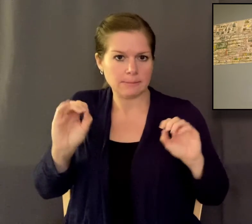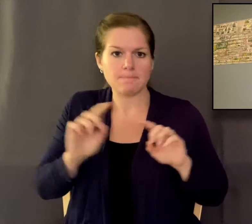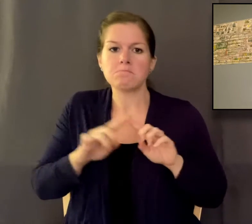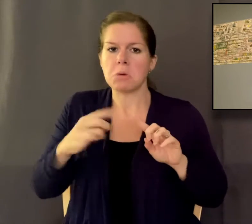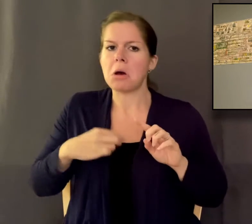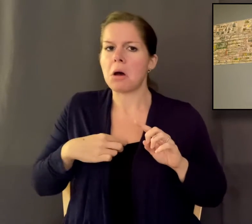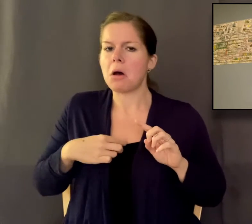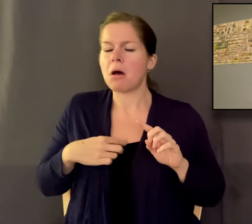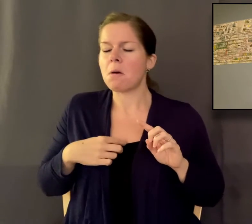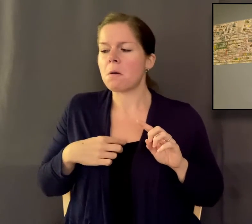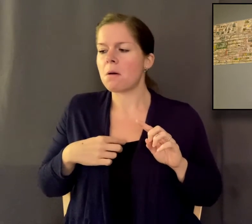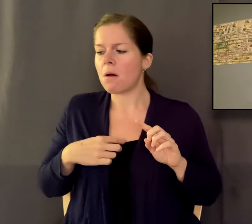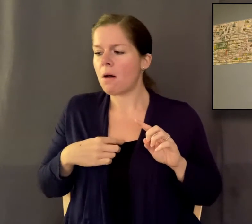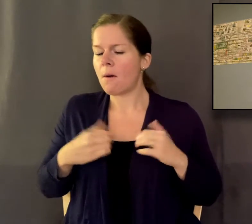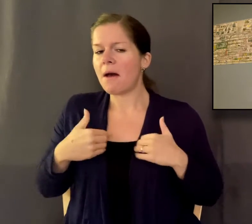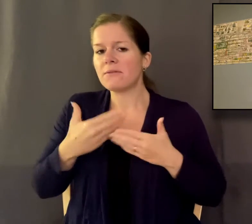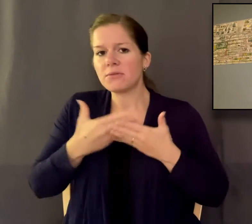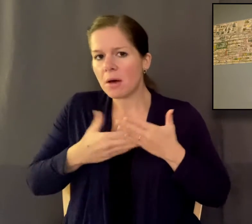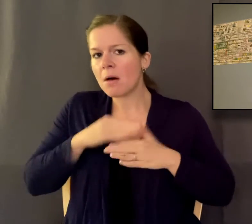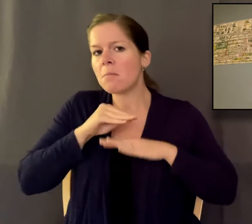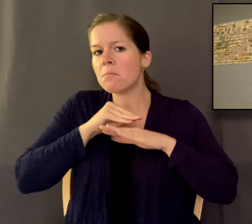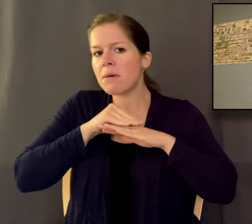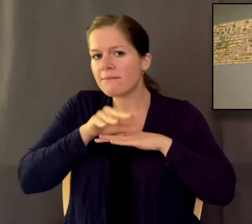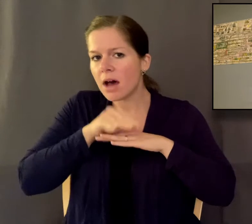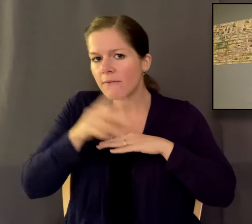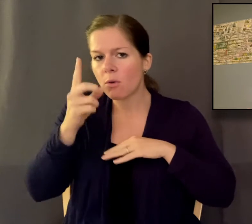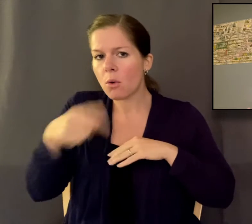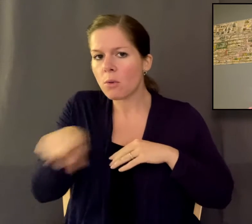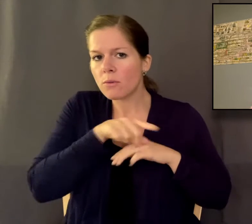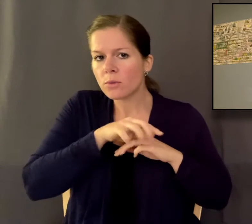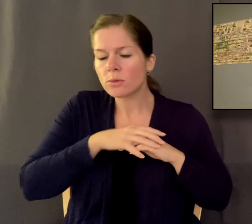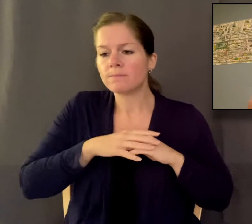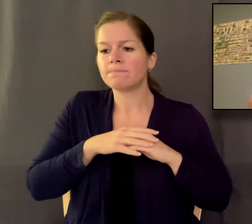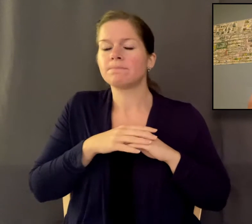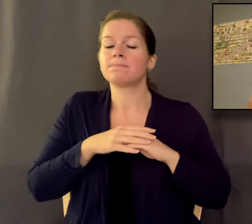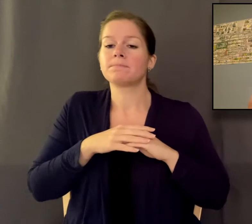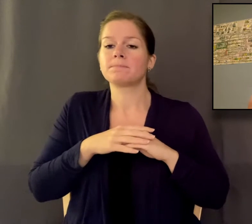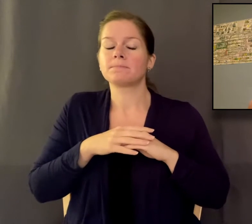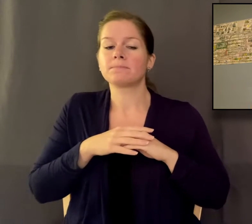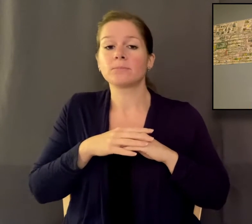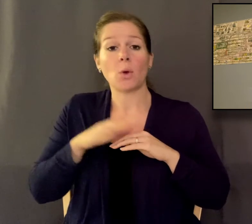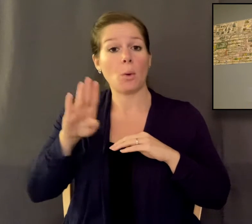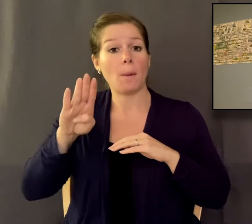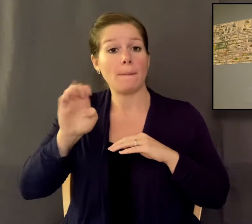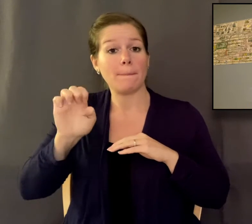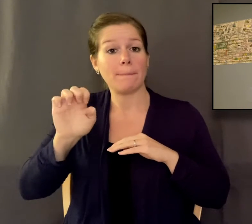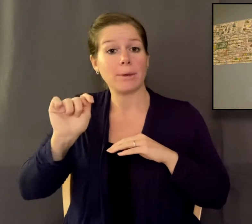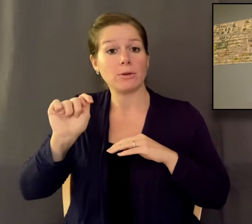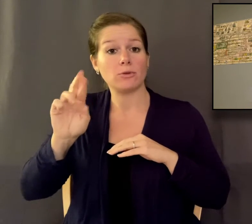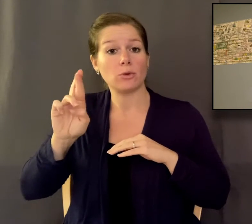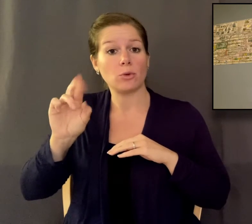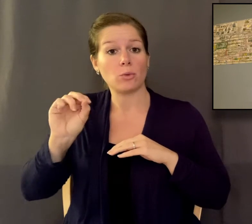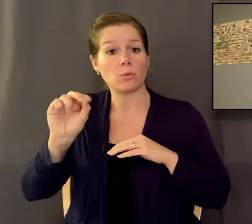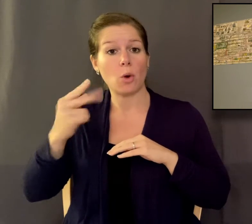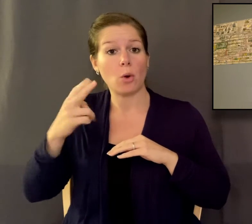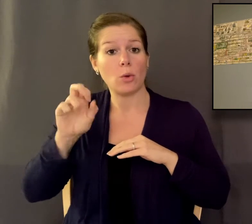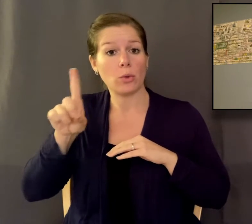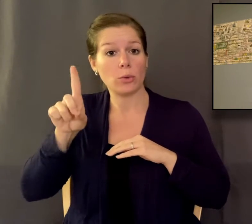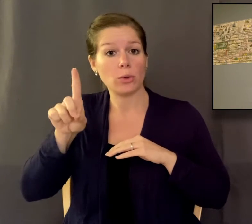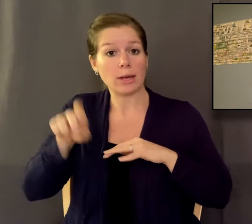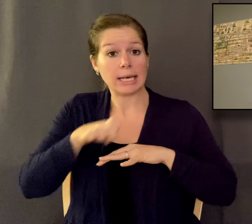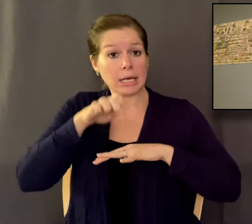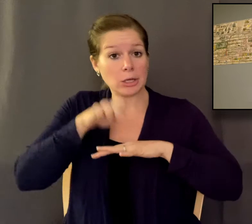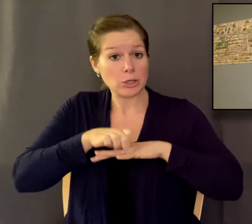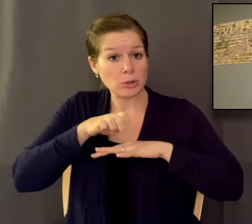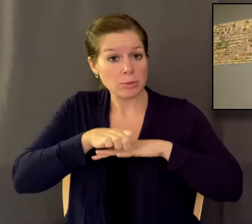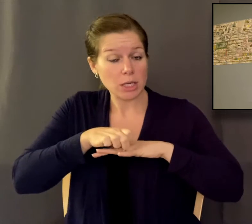he goes on to talk about the idea of being betrothed and whether or not that's an issue of the conscience or whether it's binding